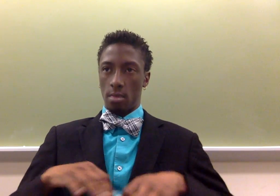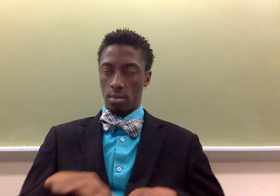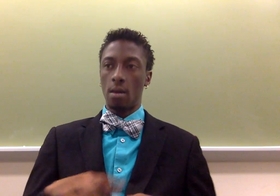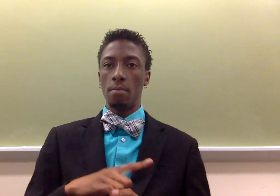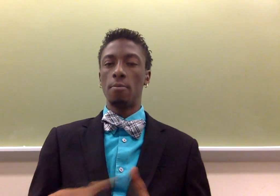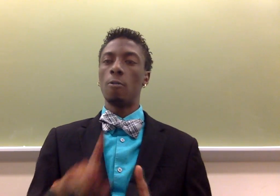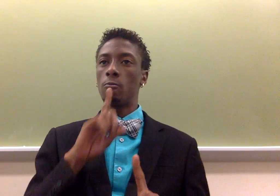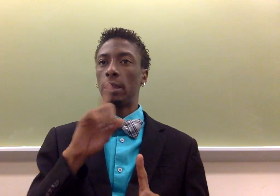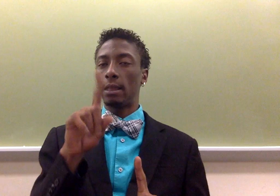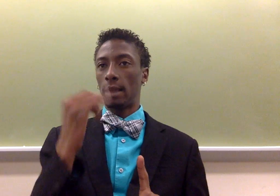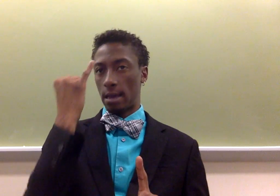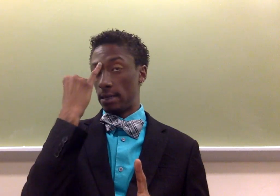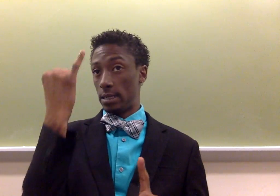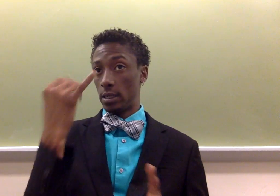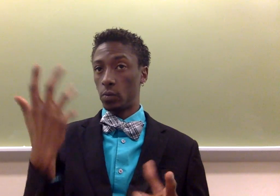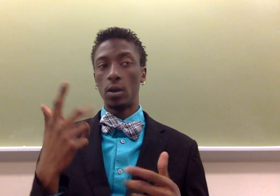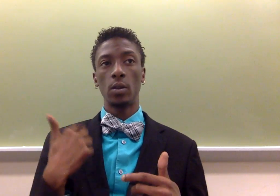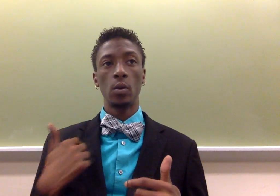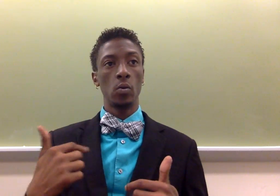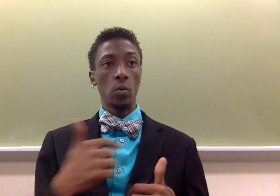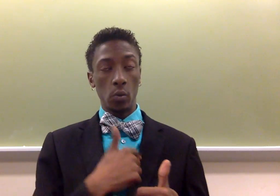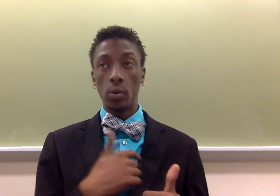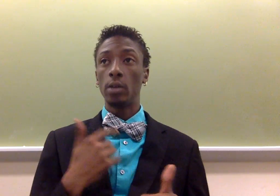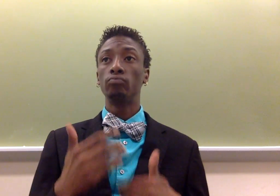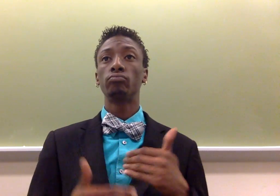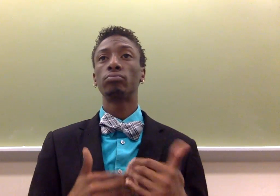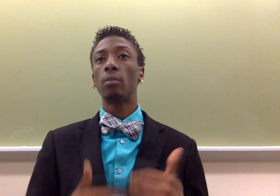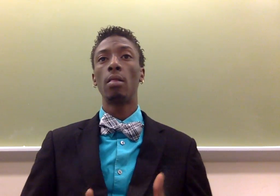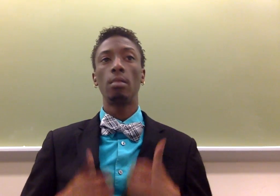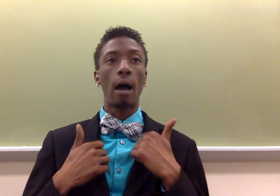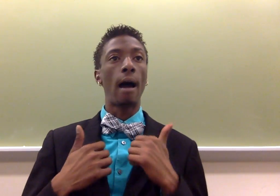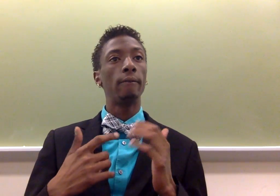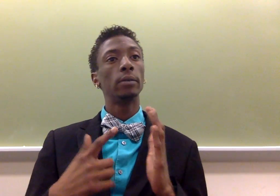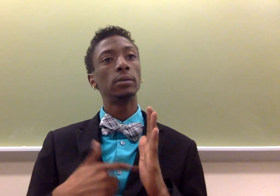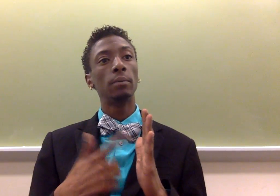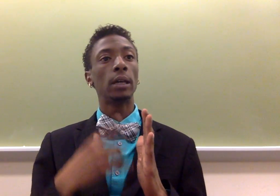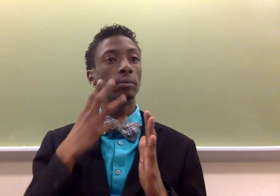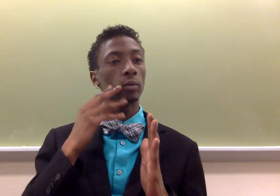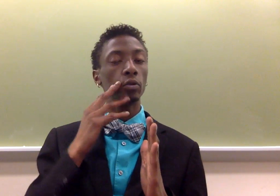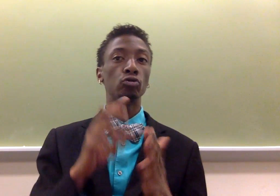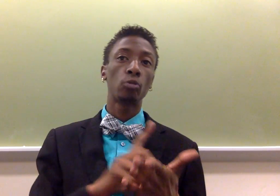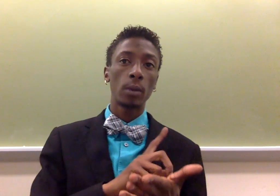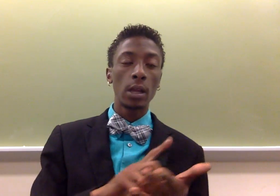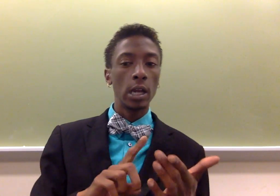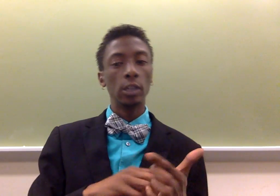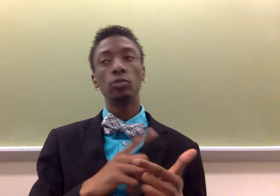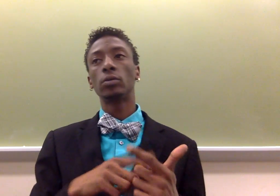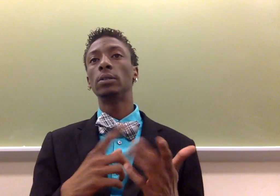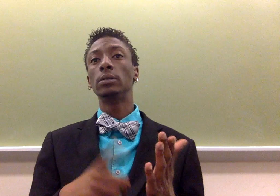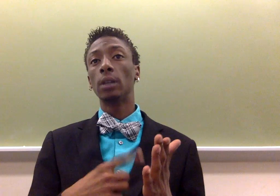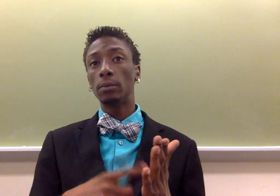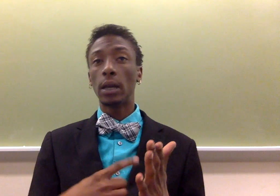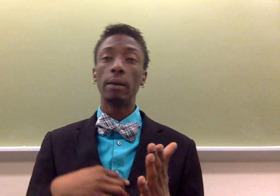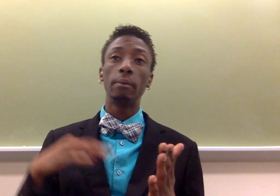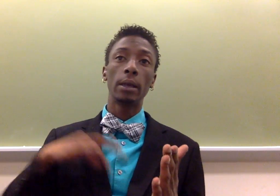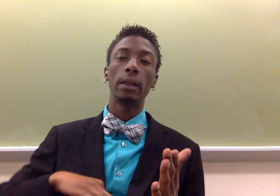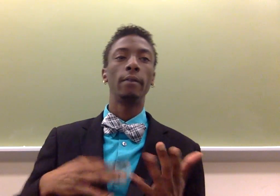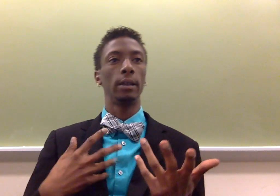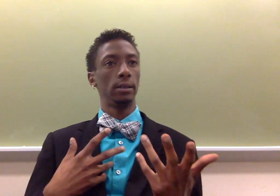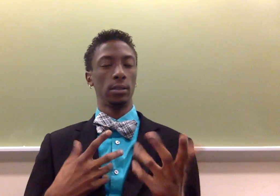that we experience life, sometimes discrimination, sometimes benefits based on a